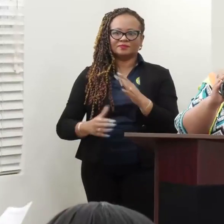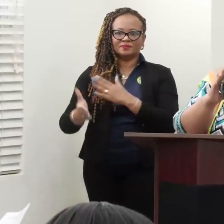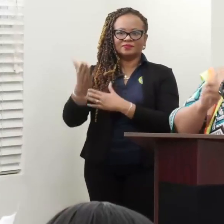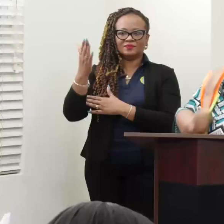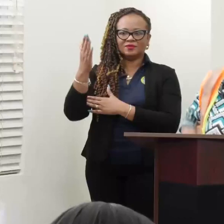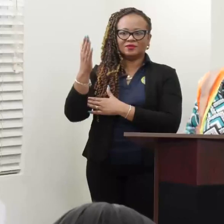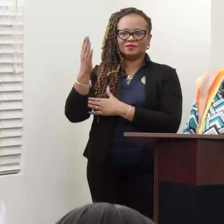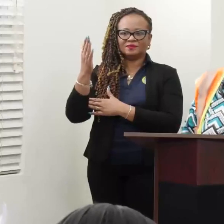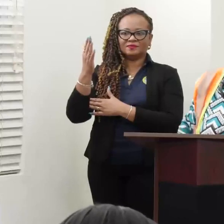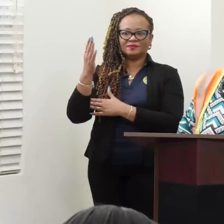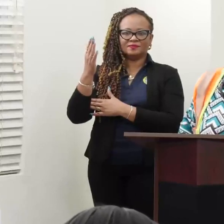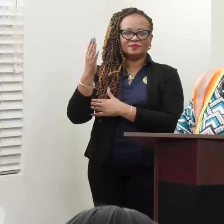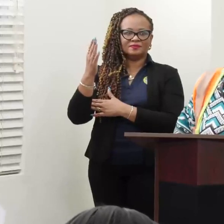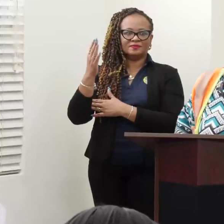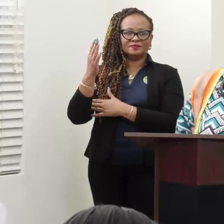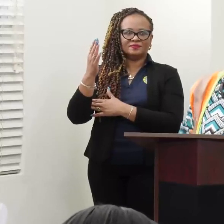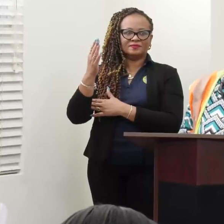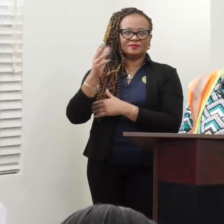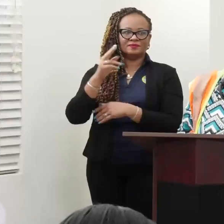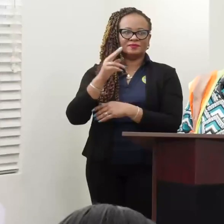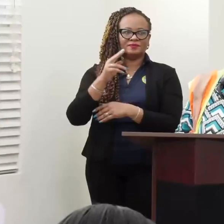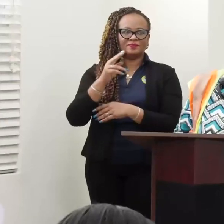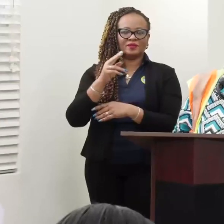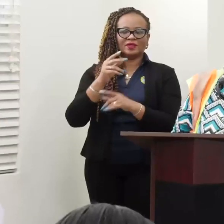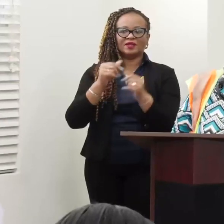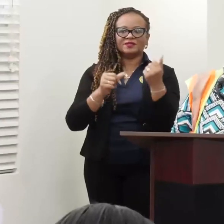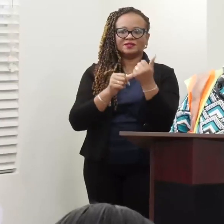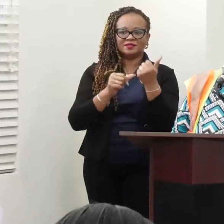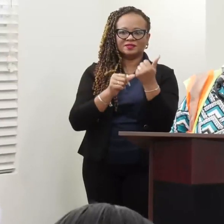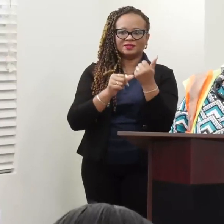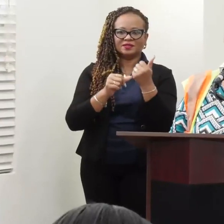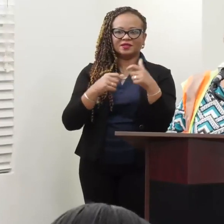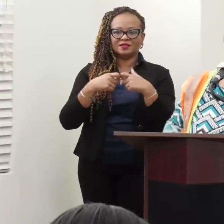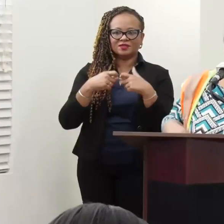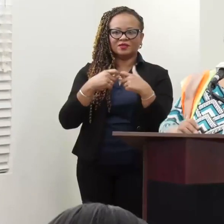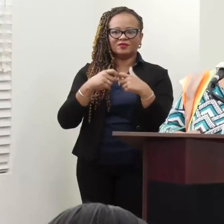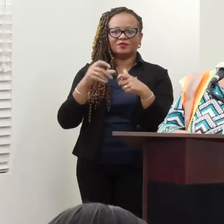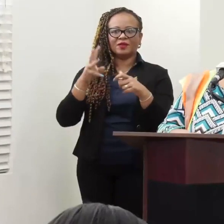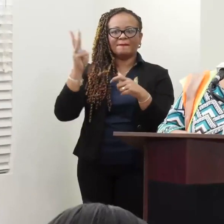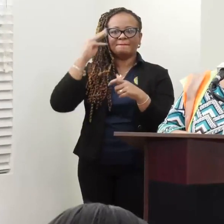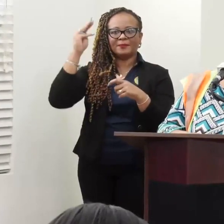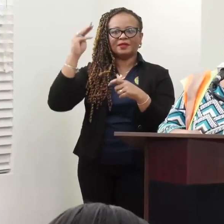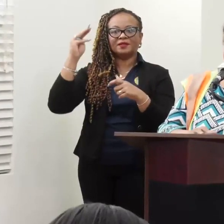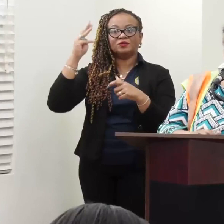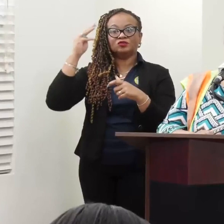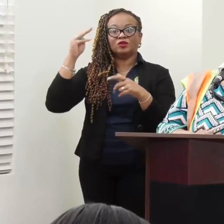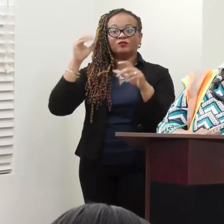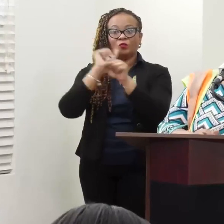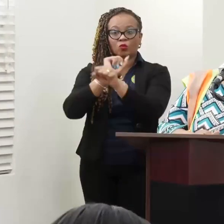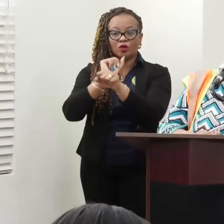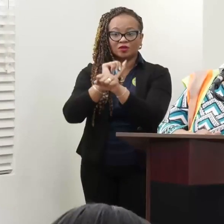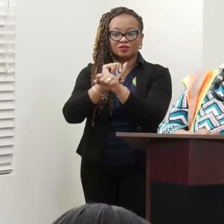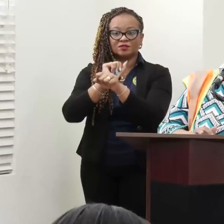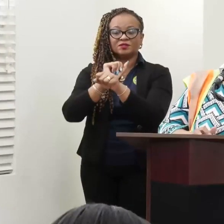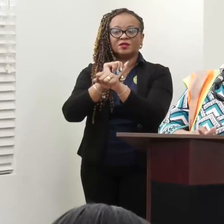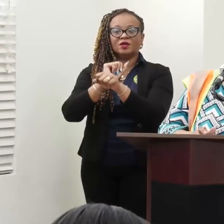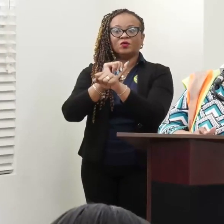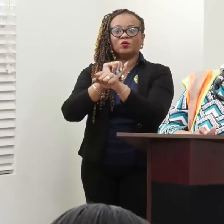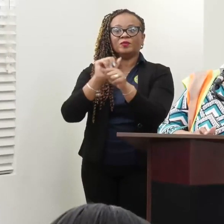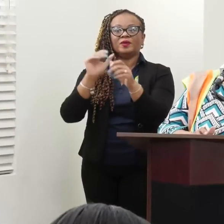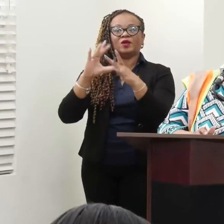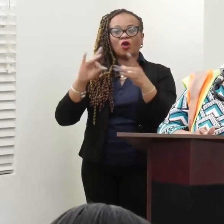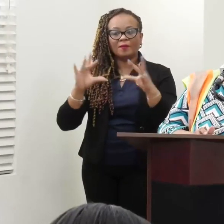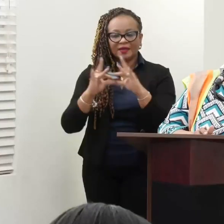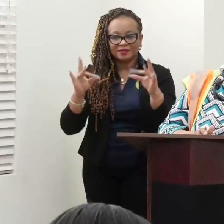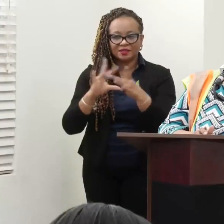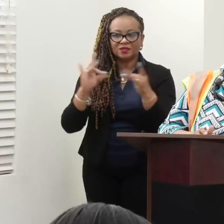Good day. I'm Bahia Hepburn. I'm Assistant Civil Engineer from Ministry of Works and Utilities. We are going to be commenting